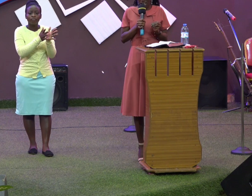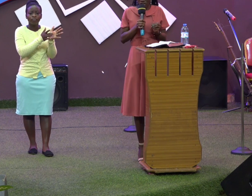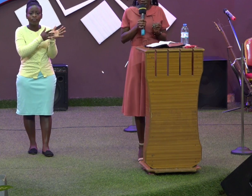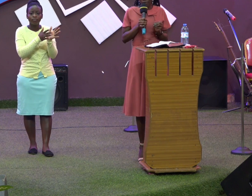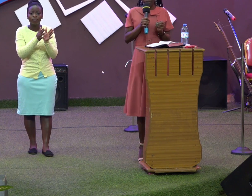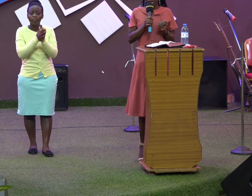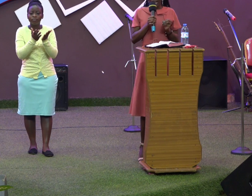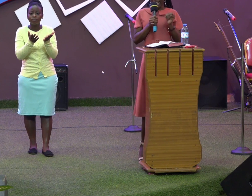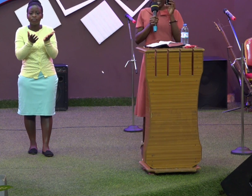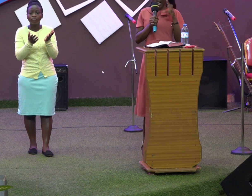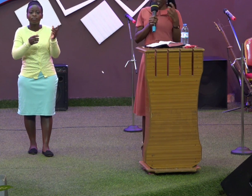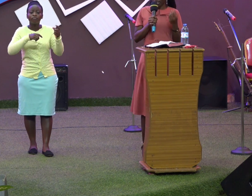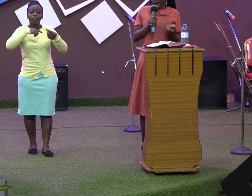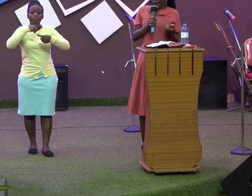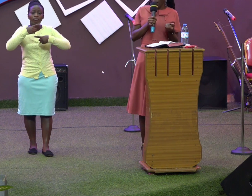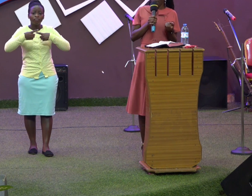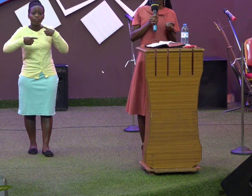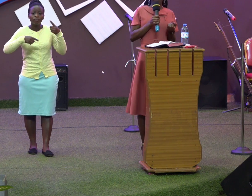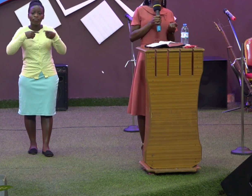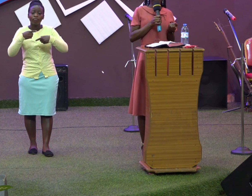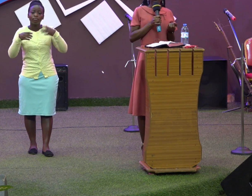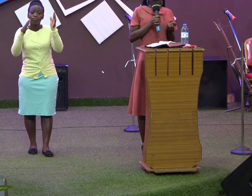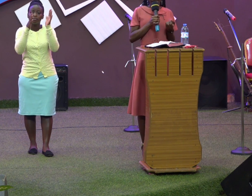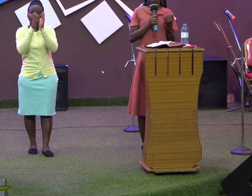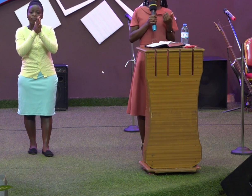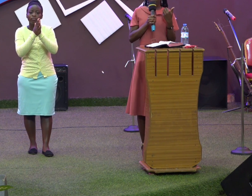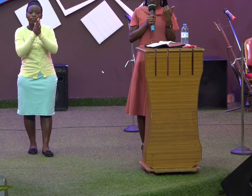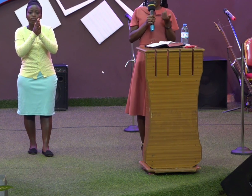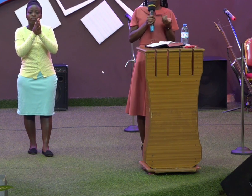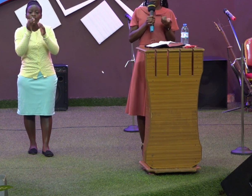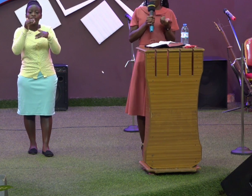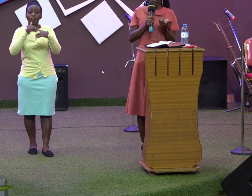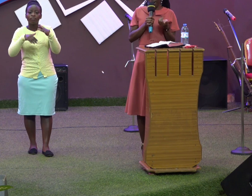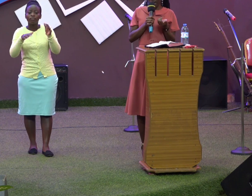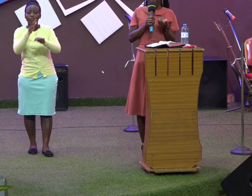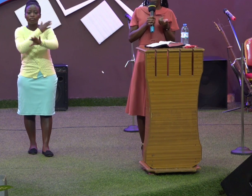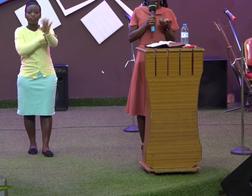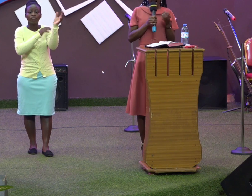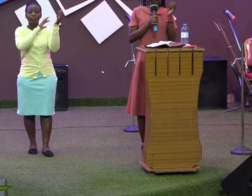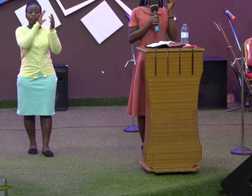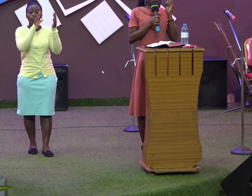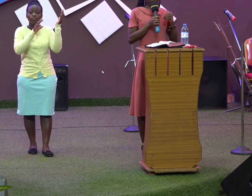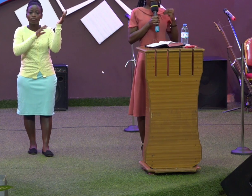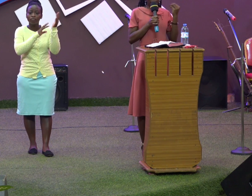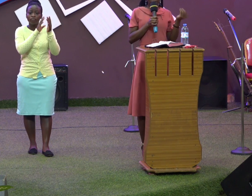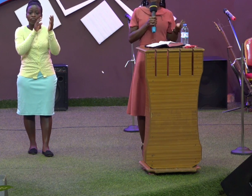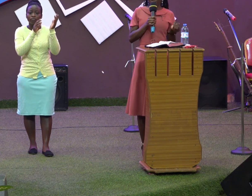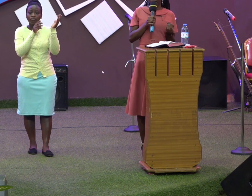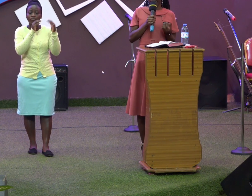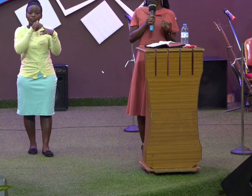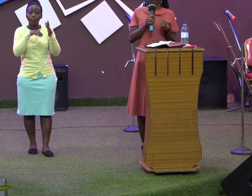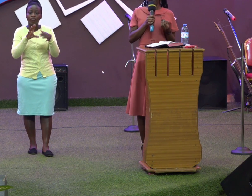on the charger. He charges up. And that was the presence of God the Father. And he charges